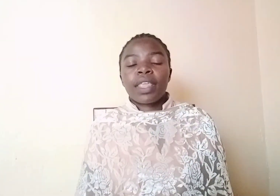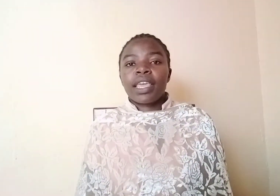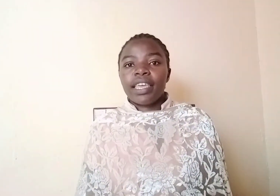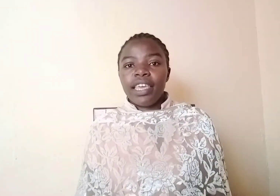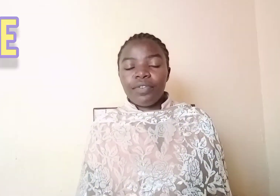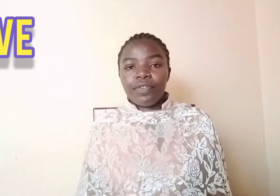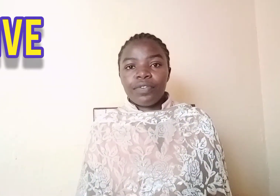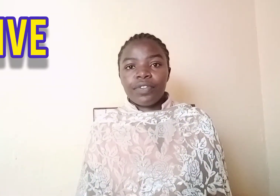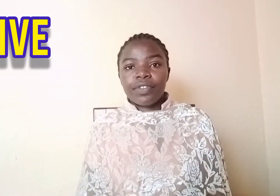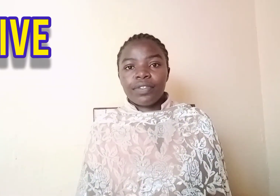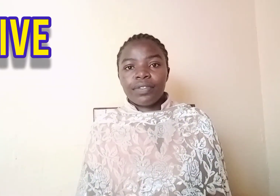Give.